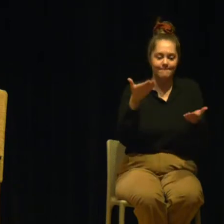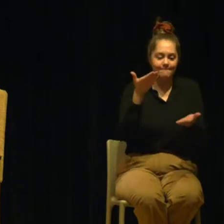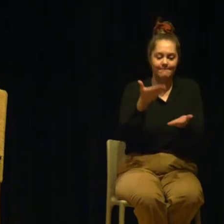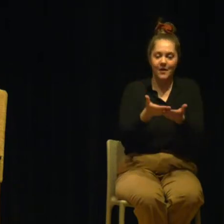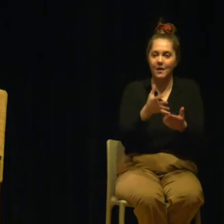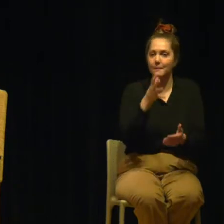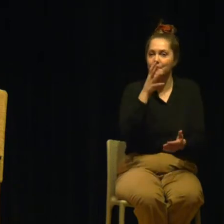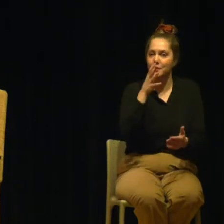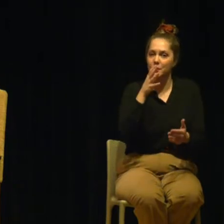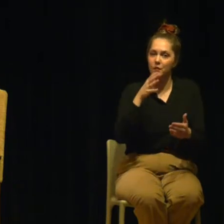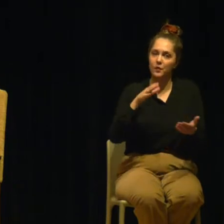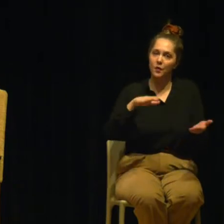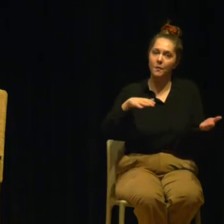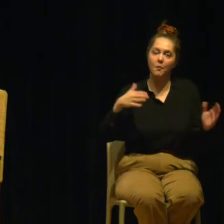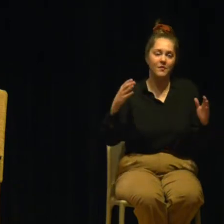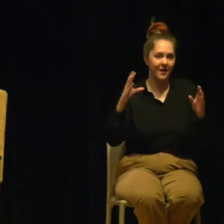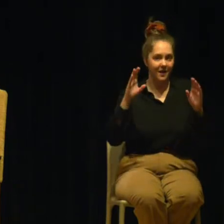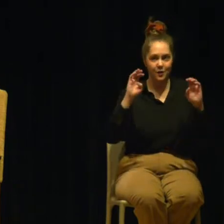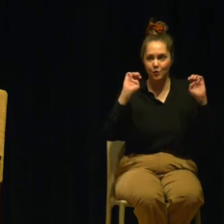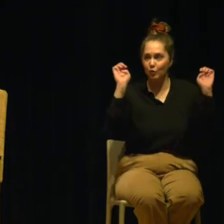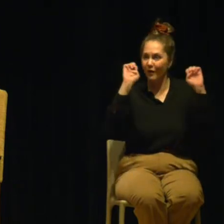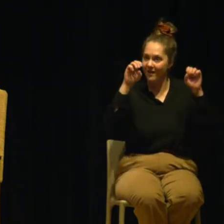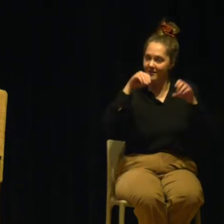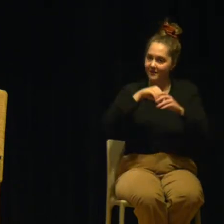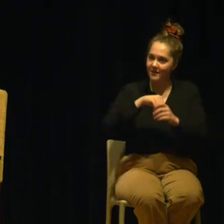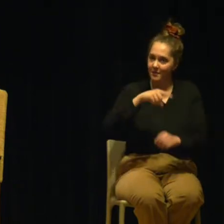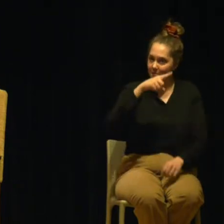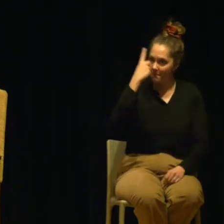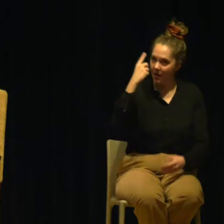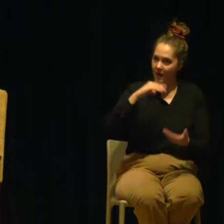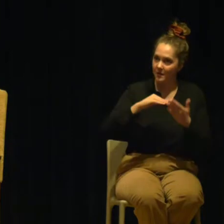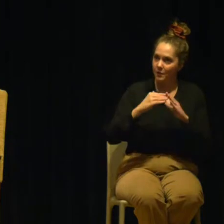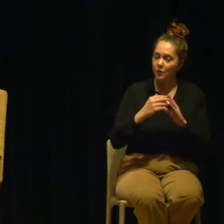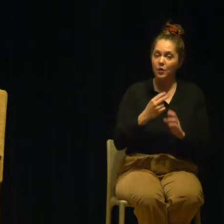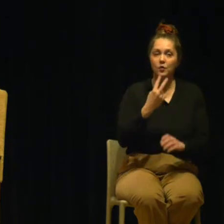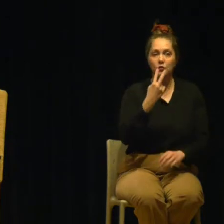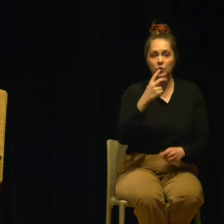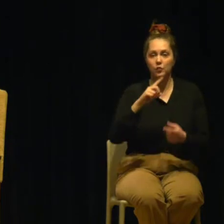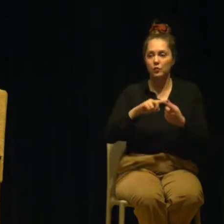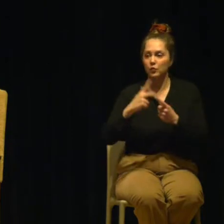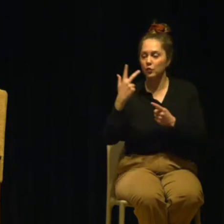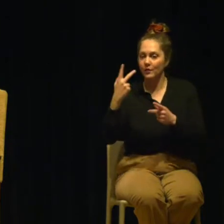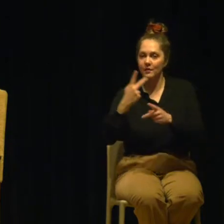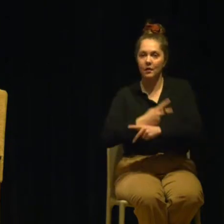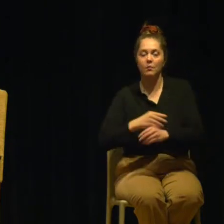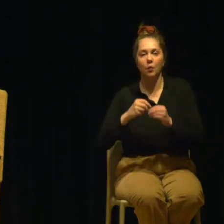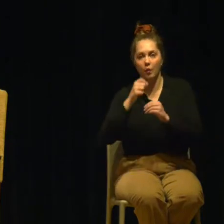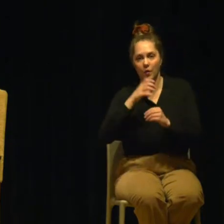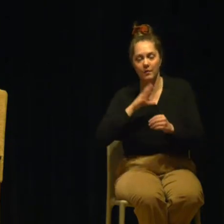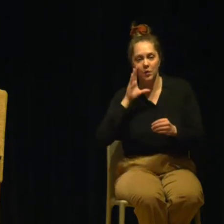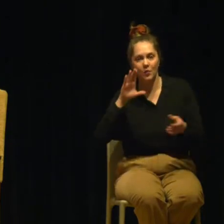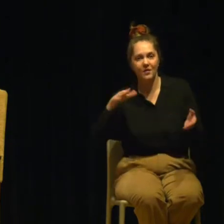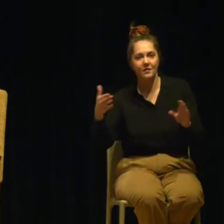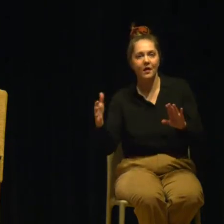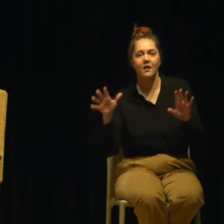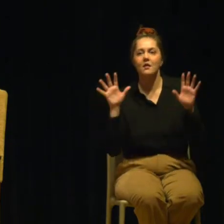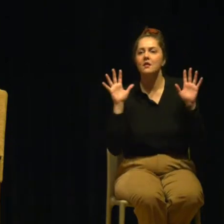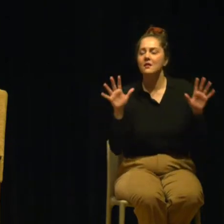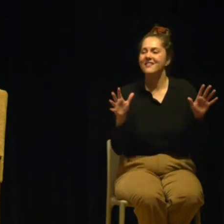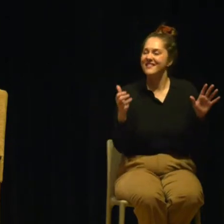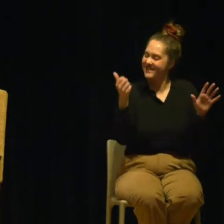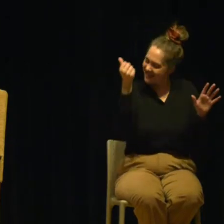maternal mortality crisis in the Black community, that 2 to 3 times more women will die. Take